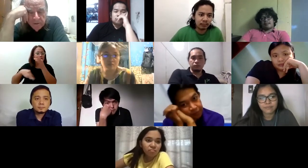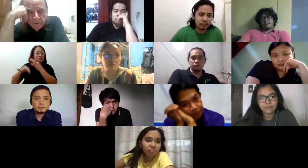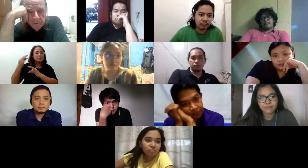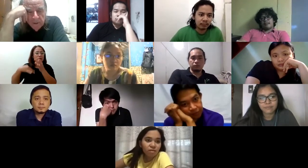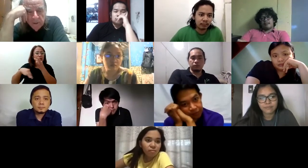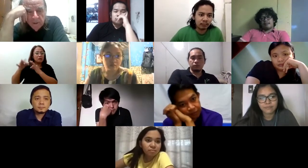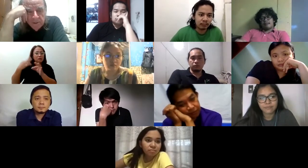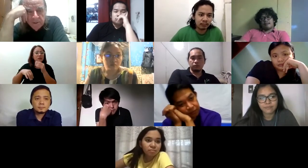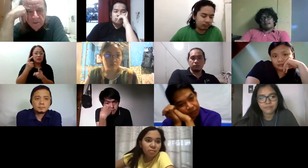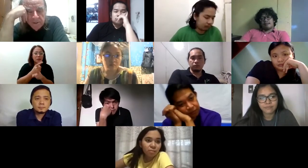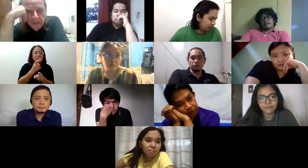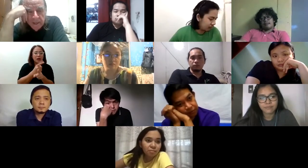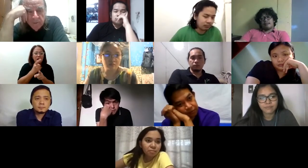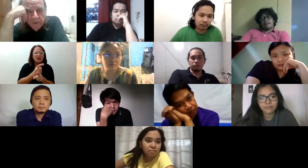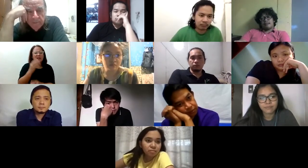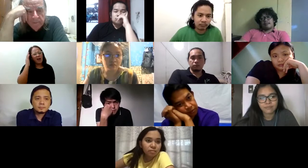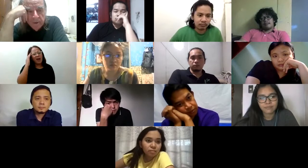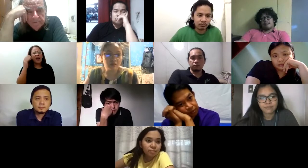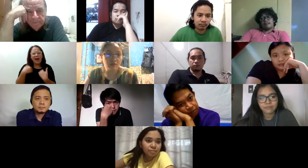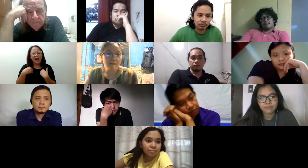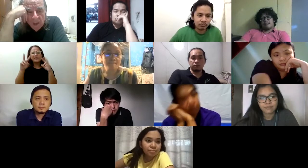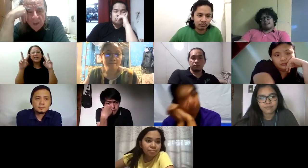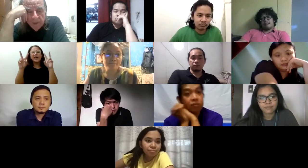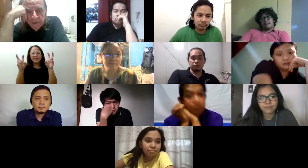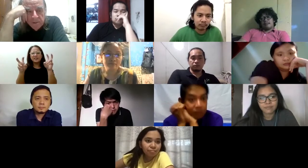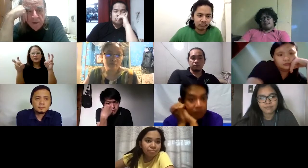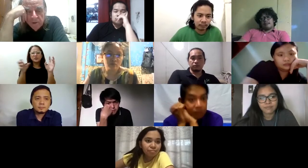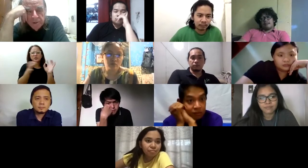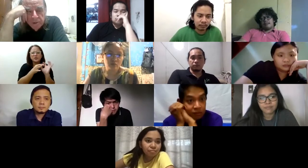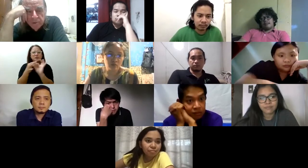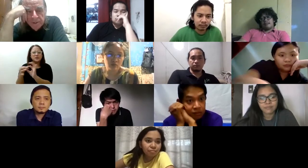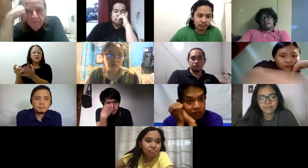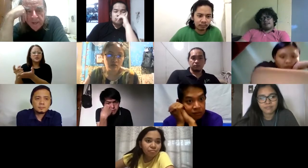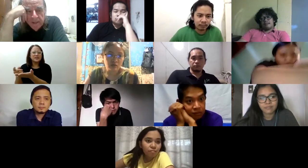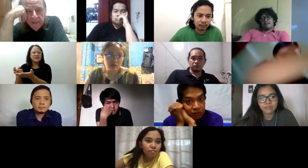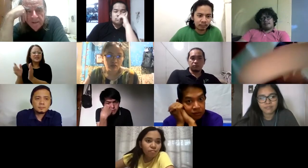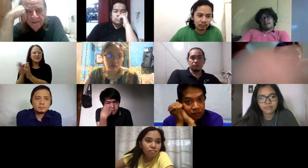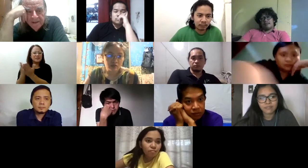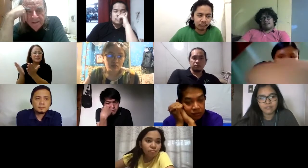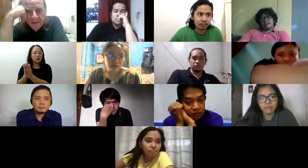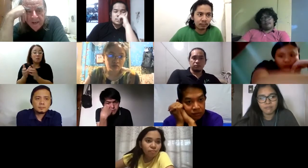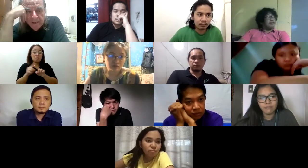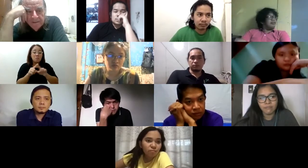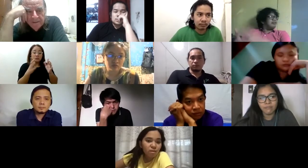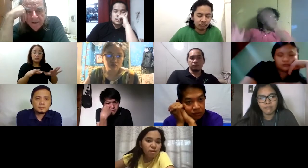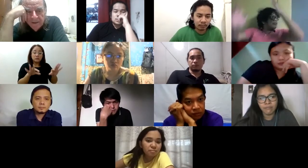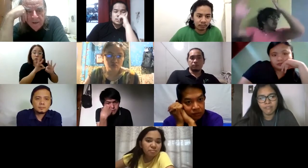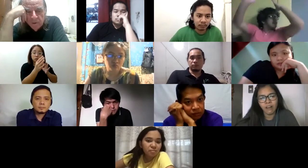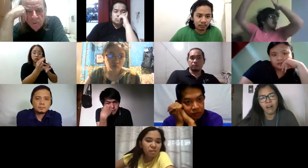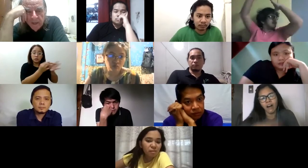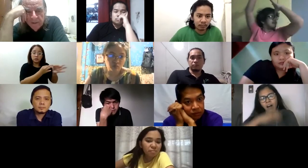issues associated with the book. But as long as you explain that there are other ways and